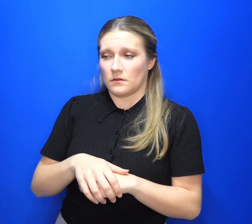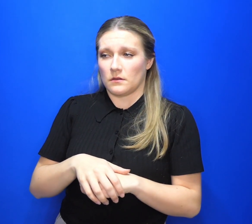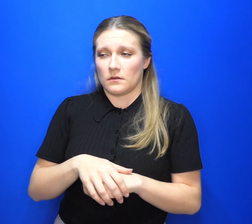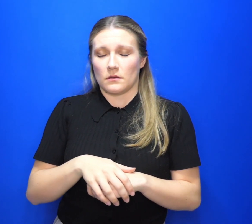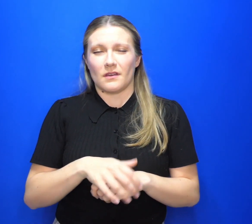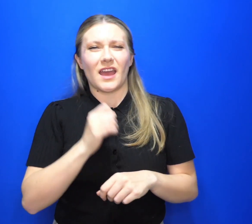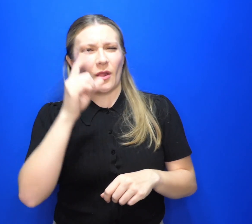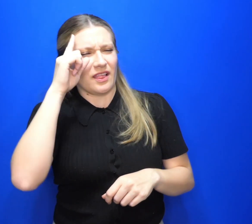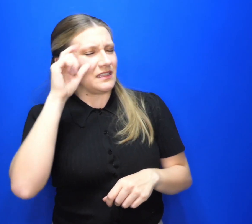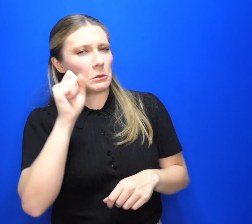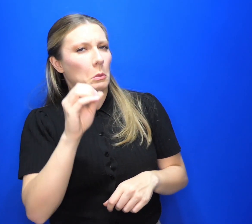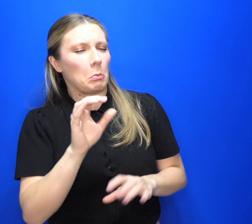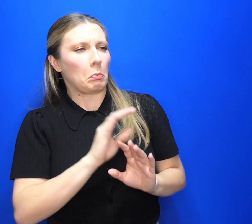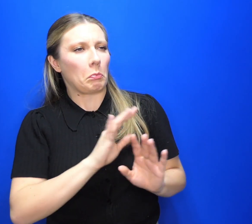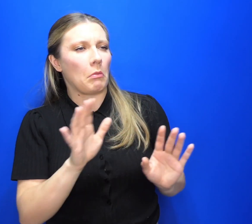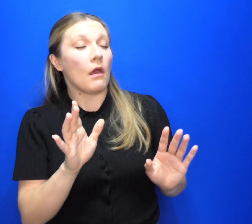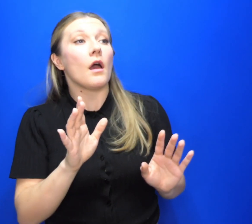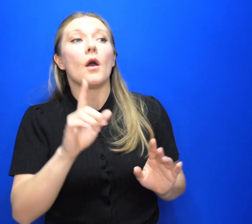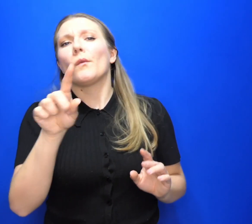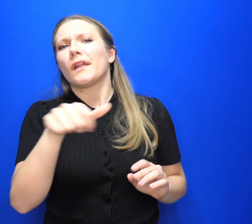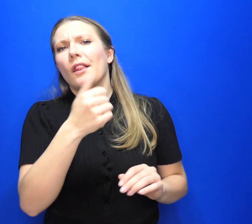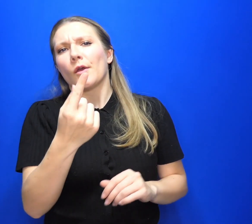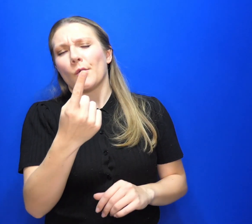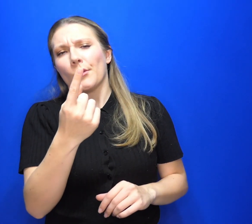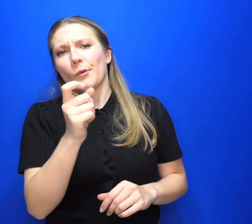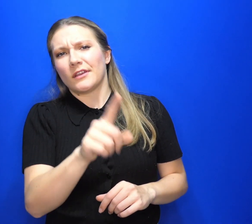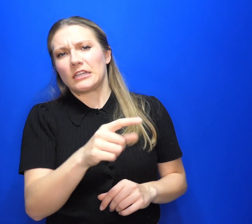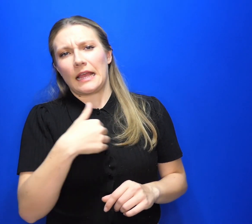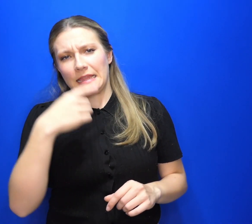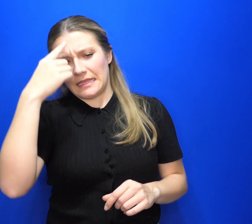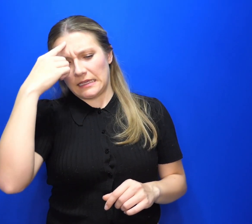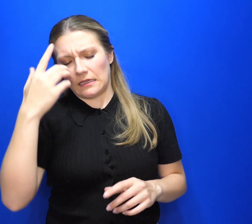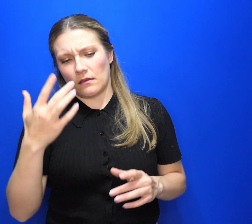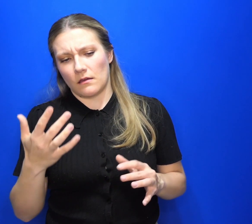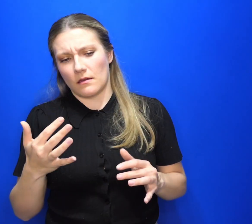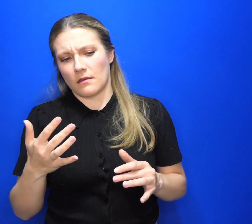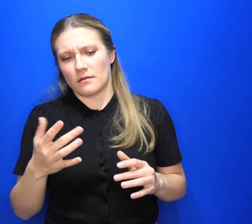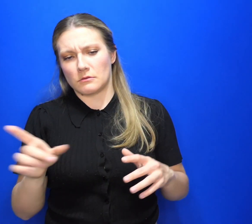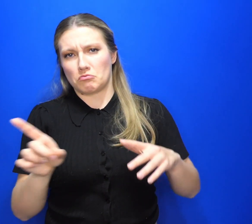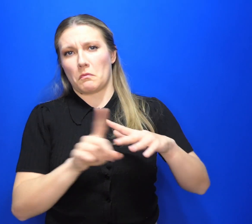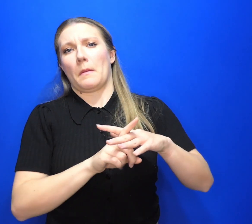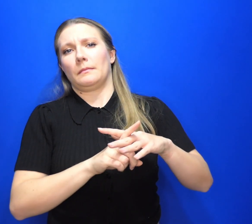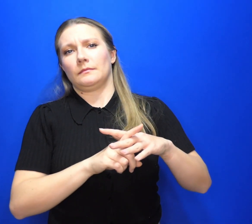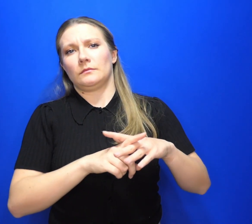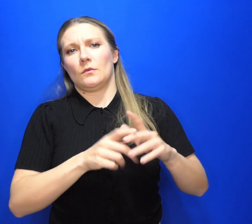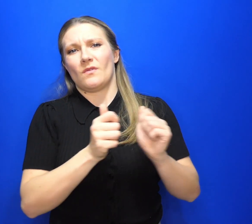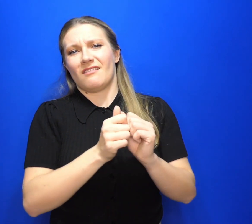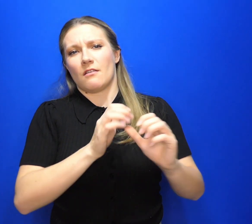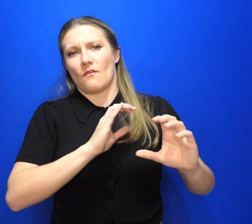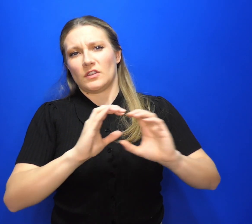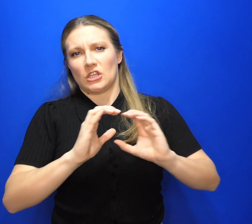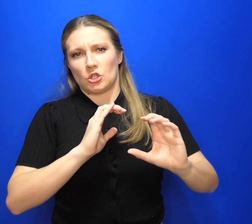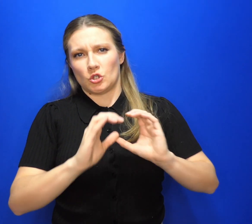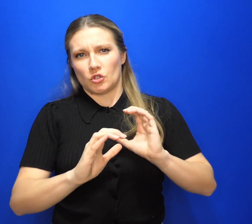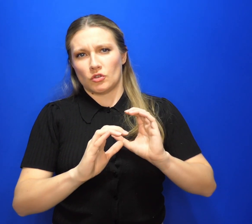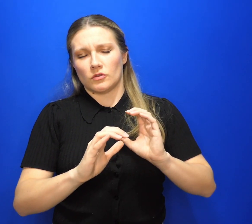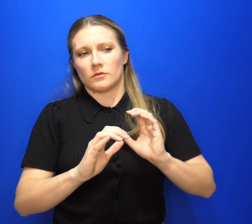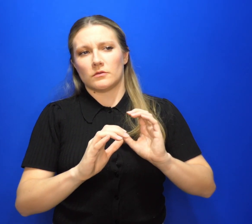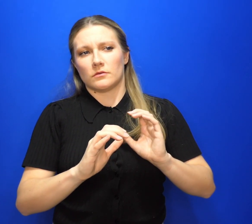I don't think so. I mean, outside of just one other question that I think has come up in conversation